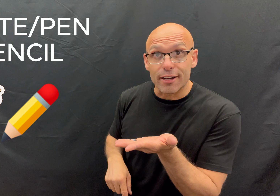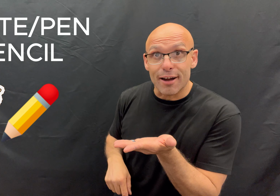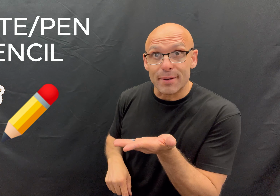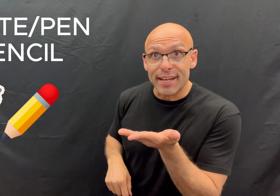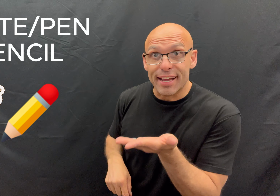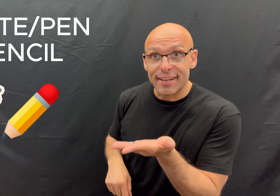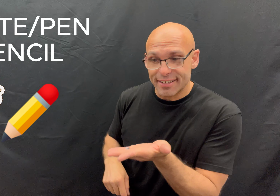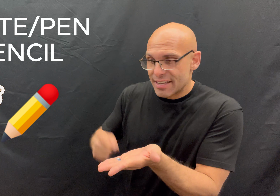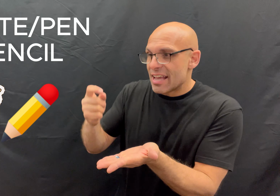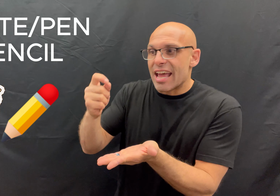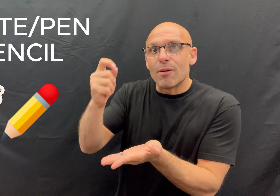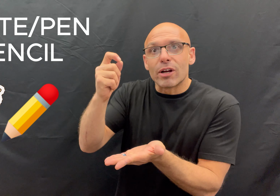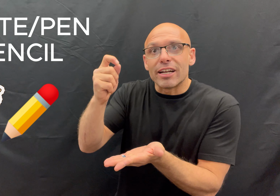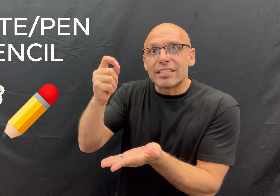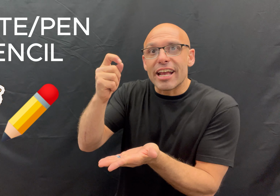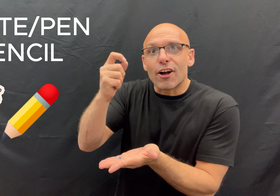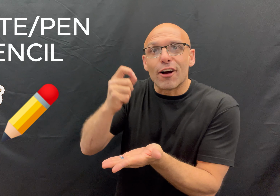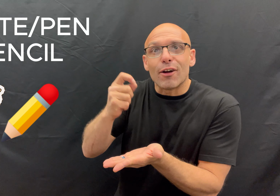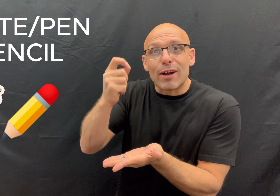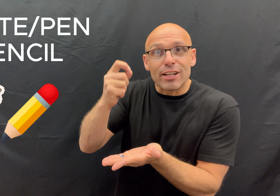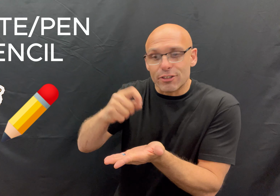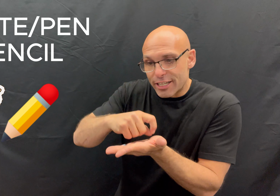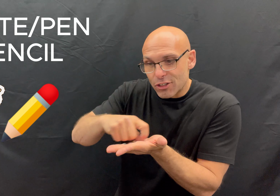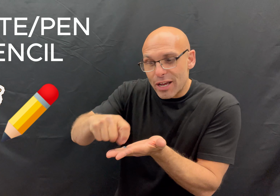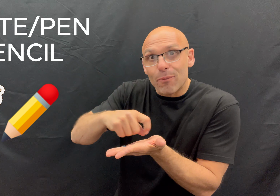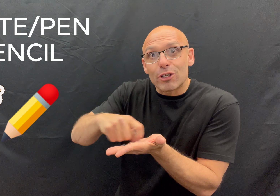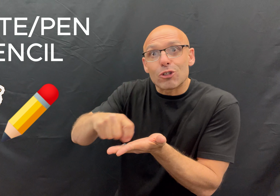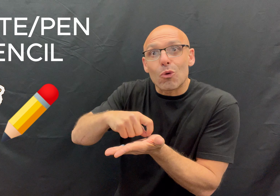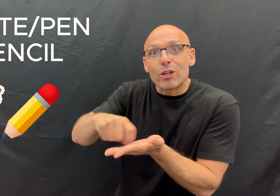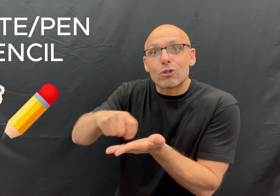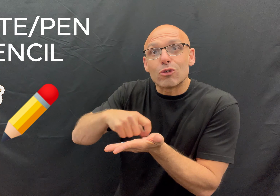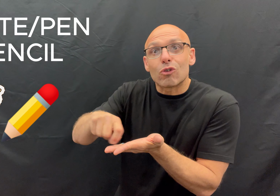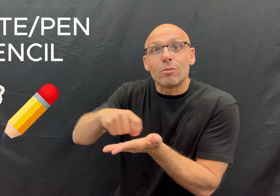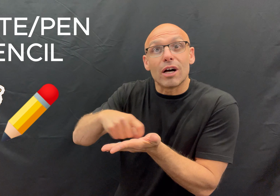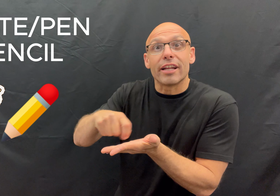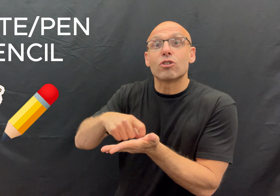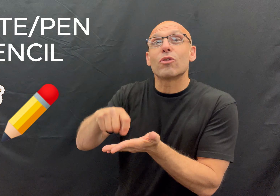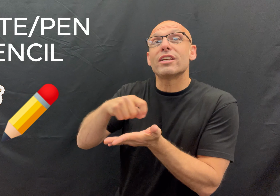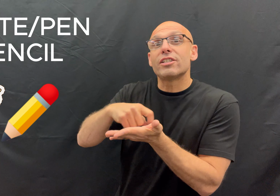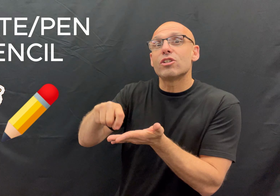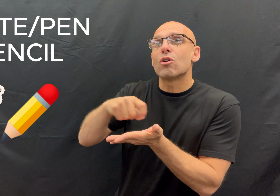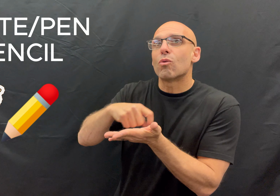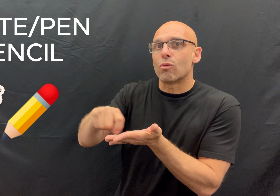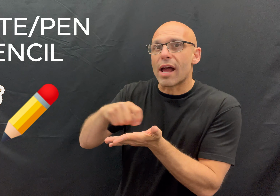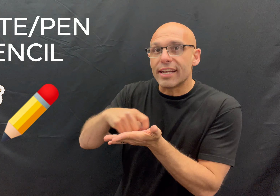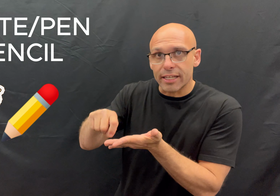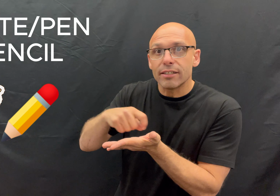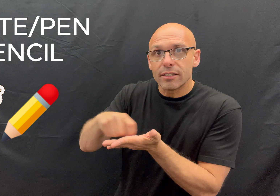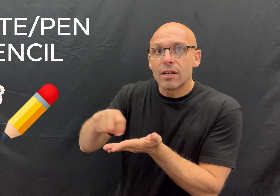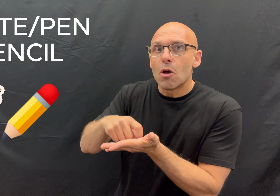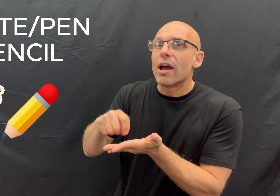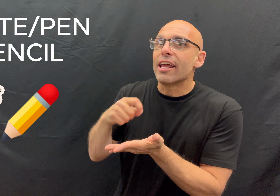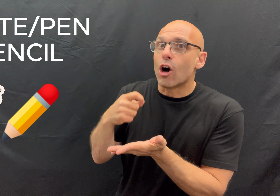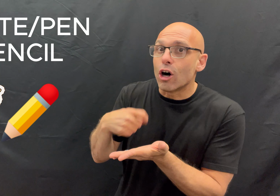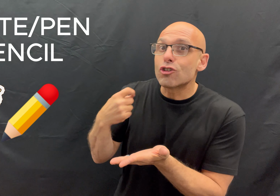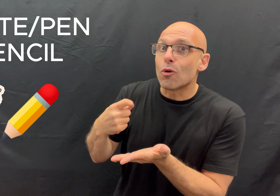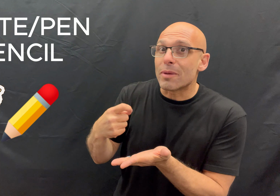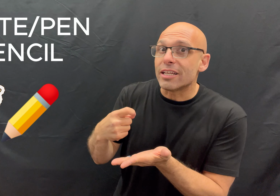non-dominant hand. And then we're gonna take our writing utensil and we're just going to scribble on it. So this is writing. It also means